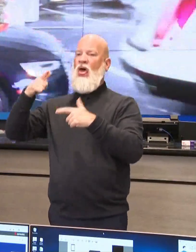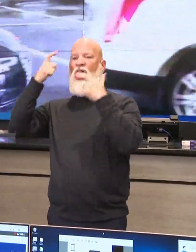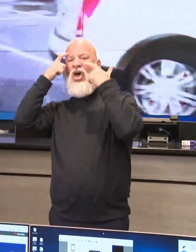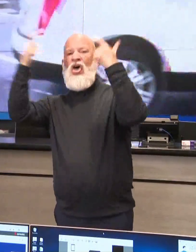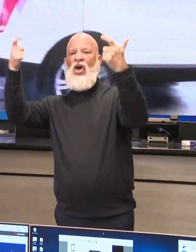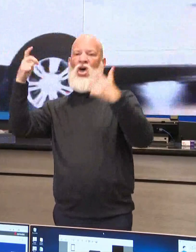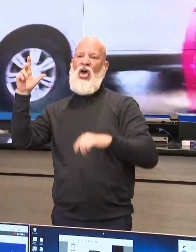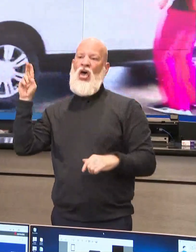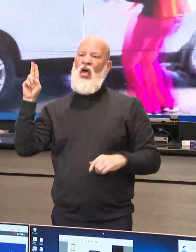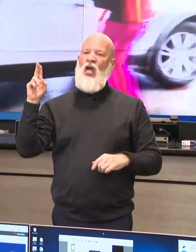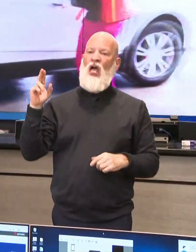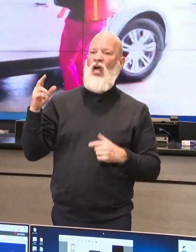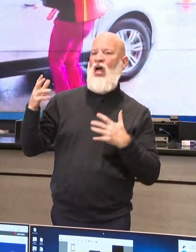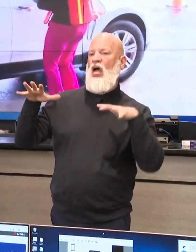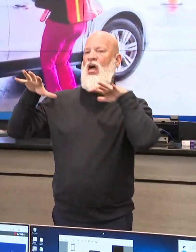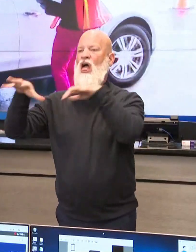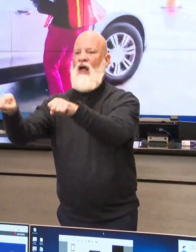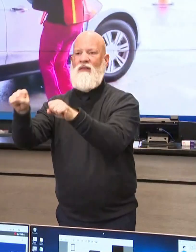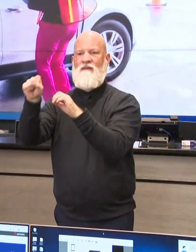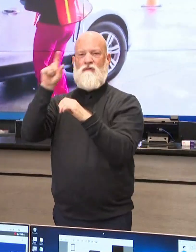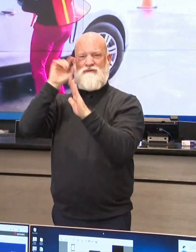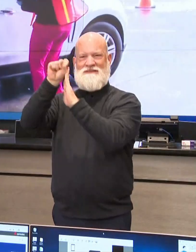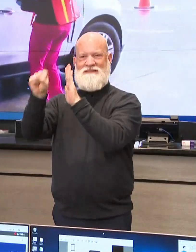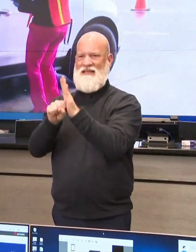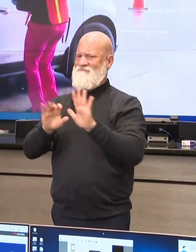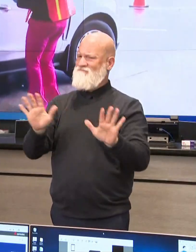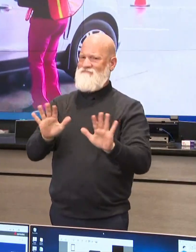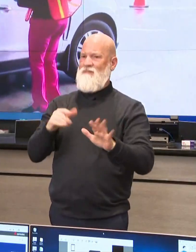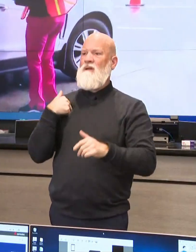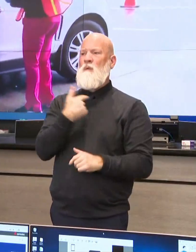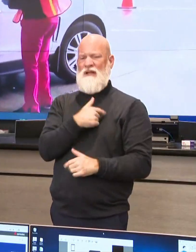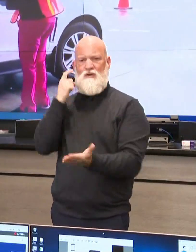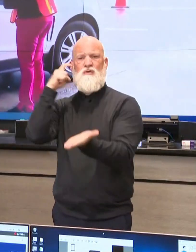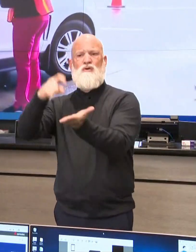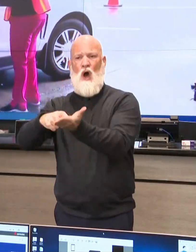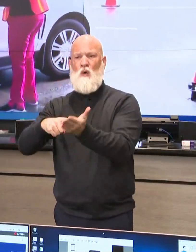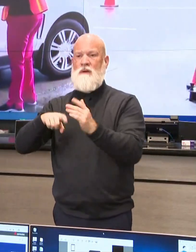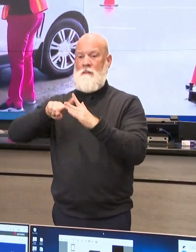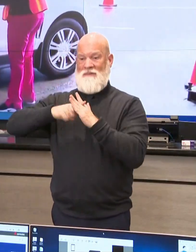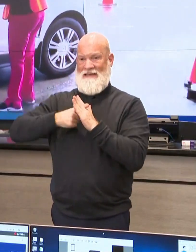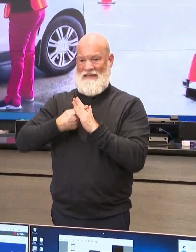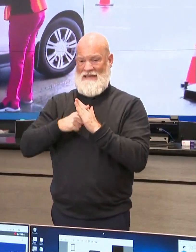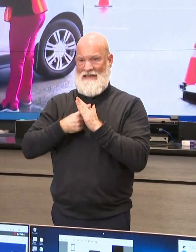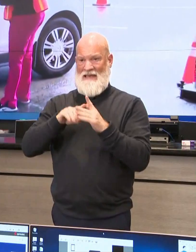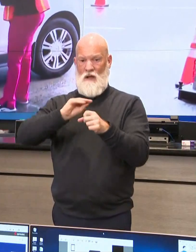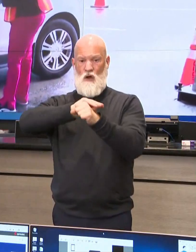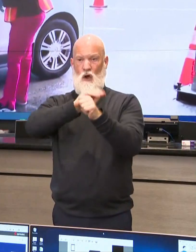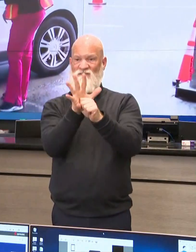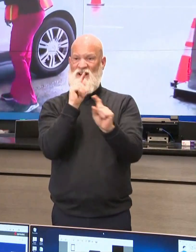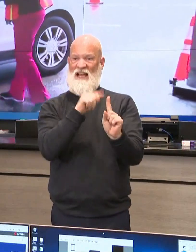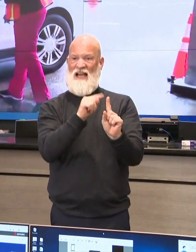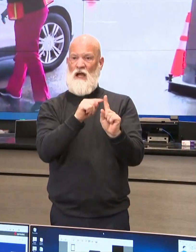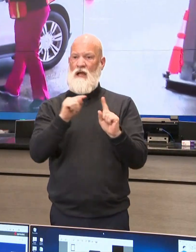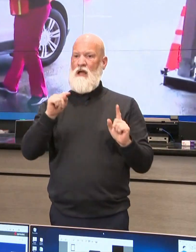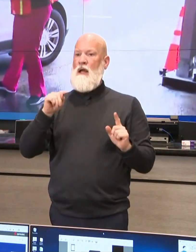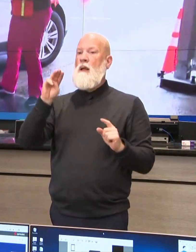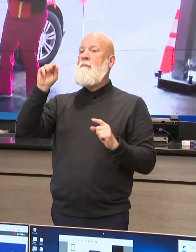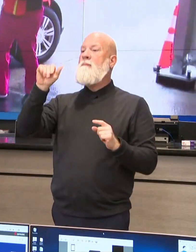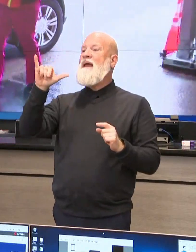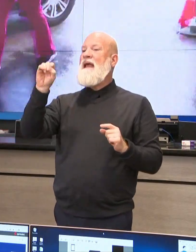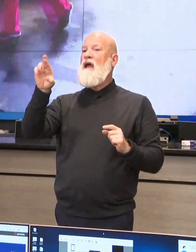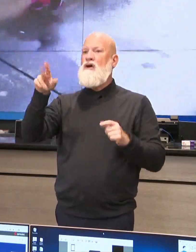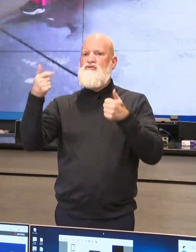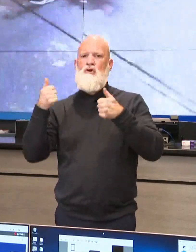in the pandemic when some mayors wanted to shut some things down that were overreaching from what the executive order actually